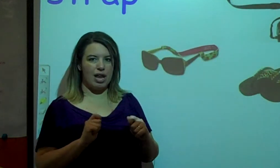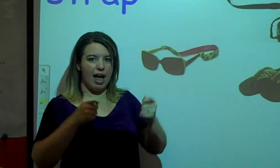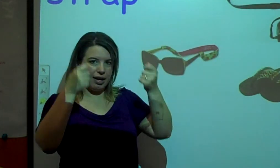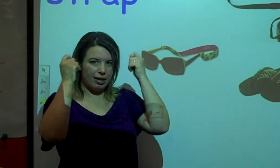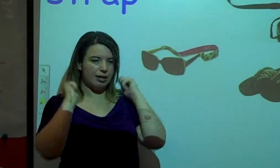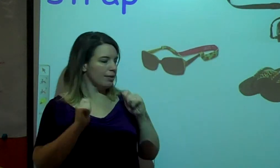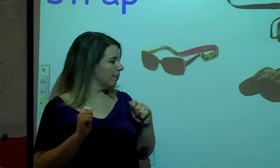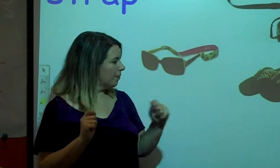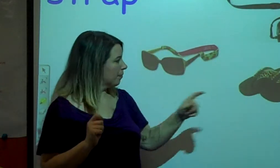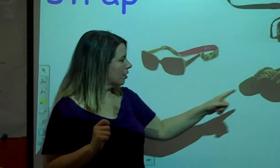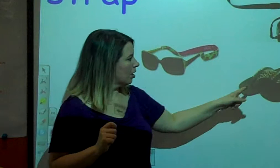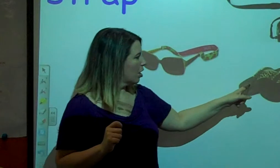neck.